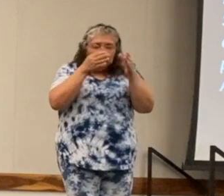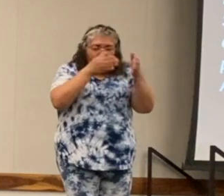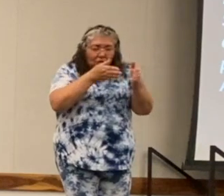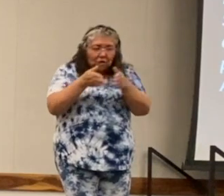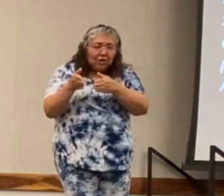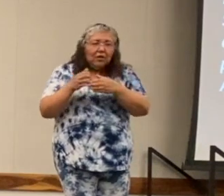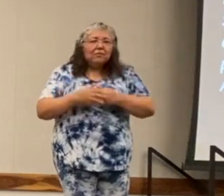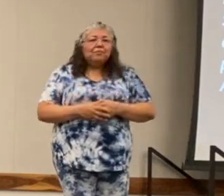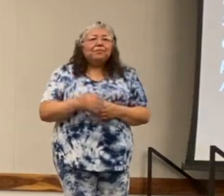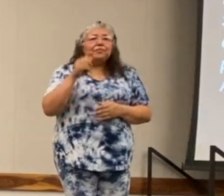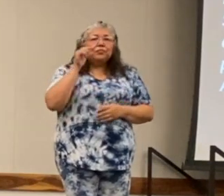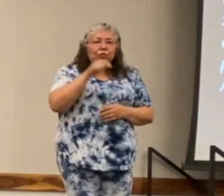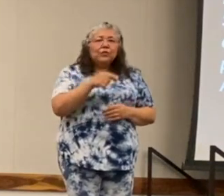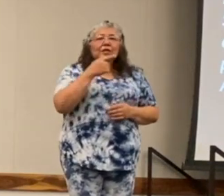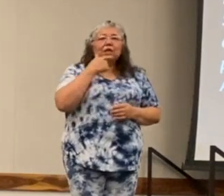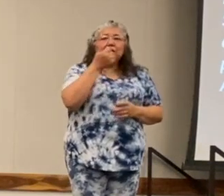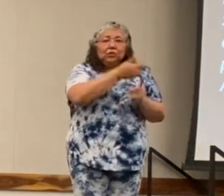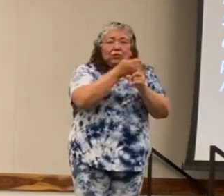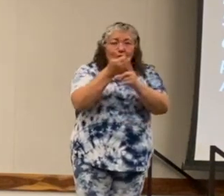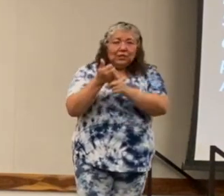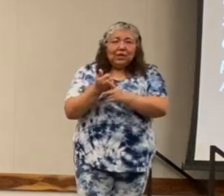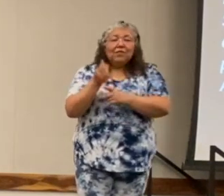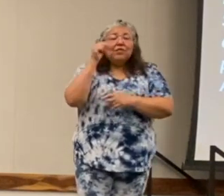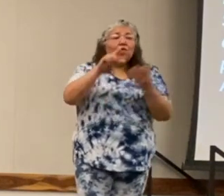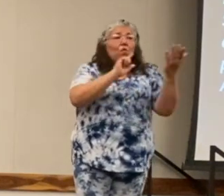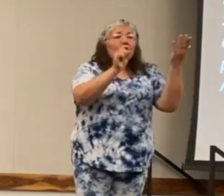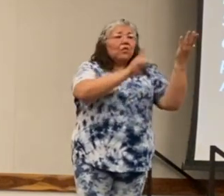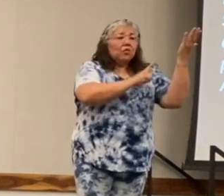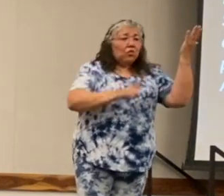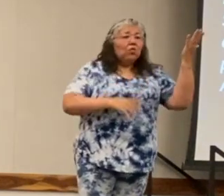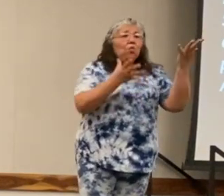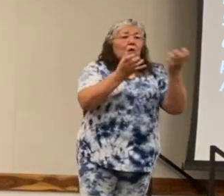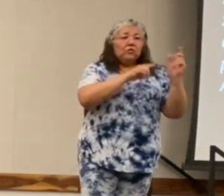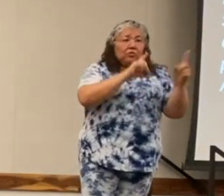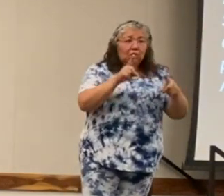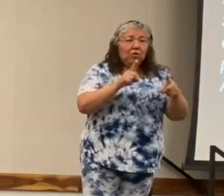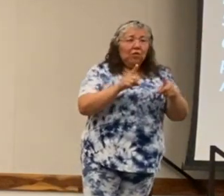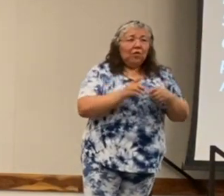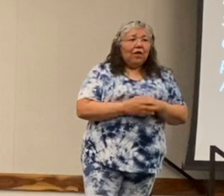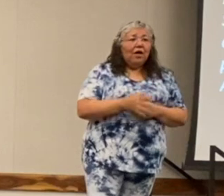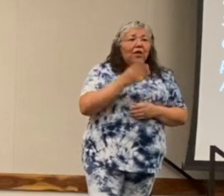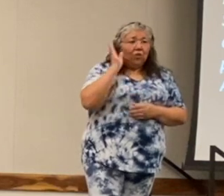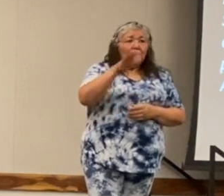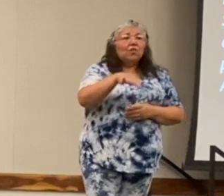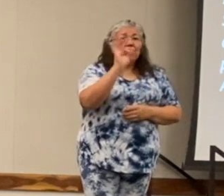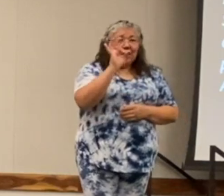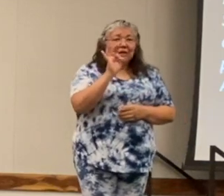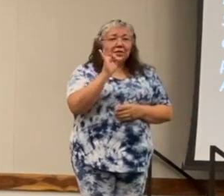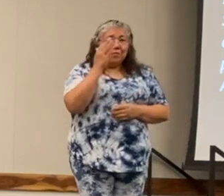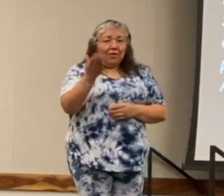right? That's, you are saying to yourself, this is where the Lord wants you to go. And you're going to find him there.